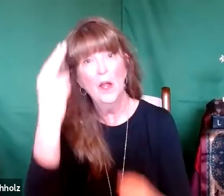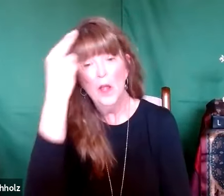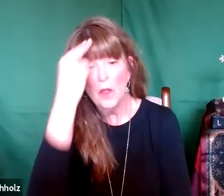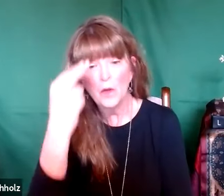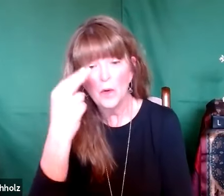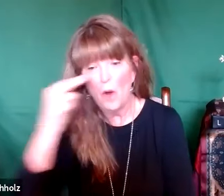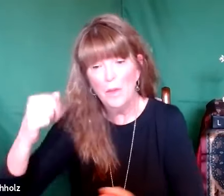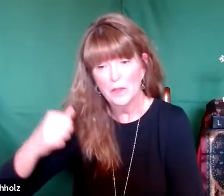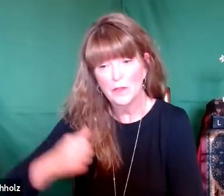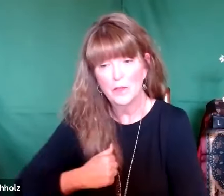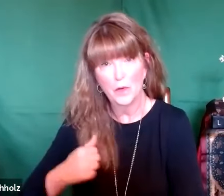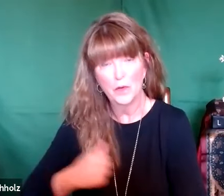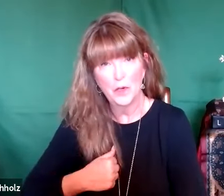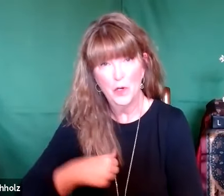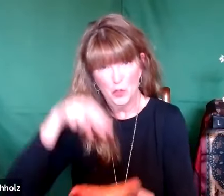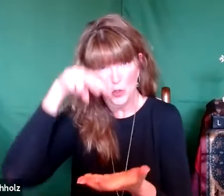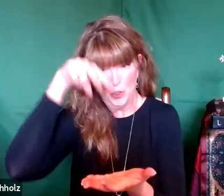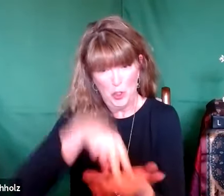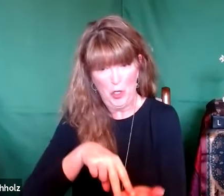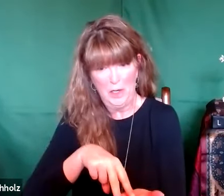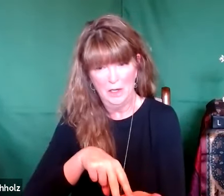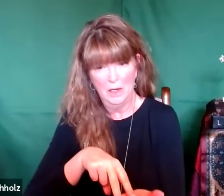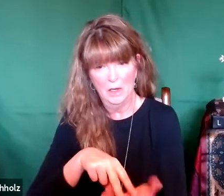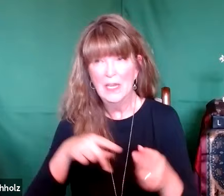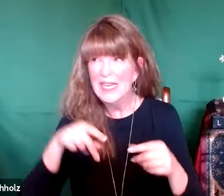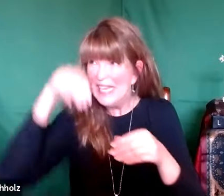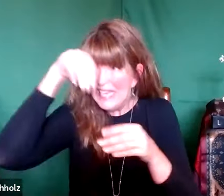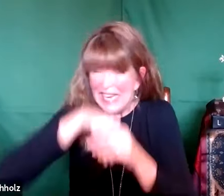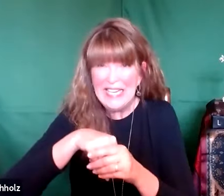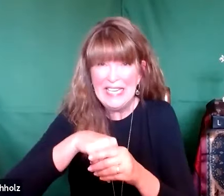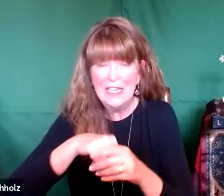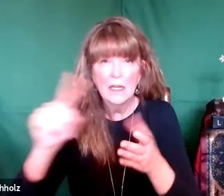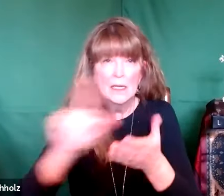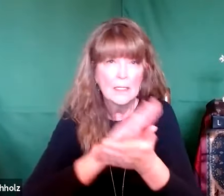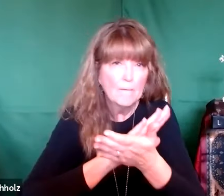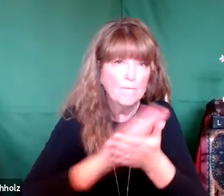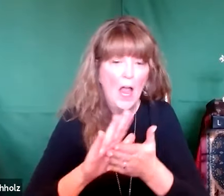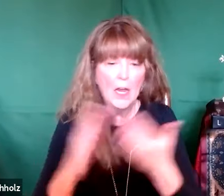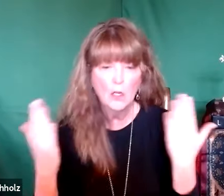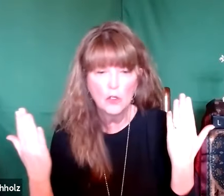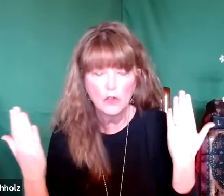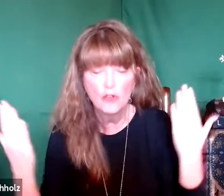we can come into God's presence. And the Roman soldier who was standing there in front of Jesus